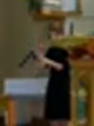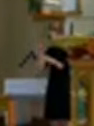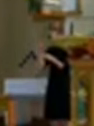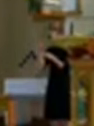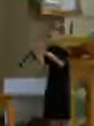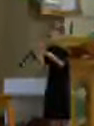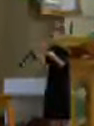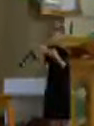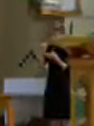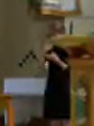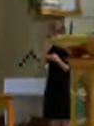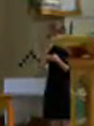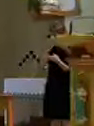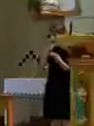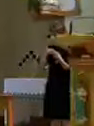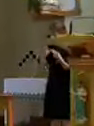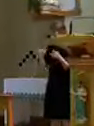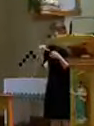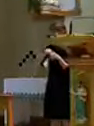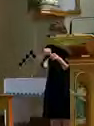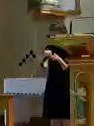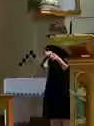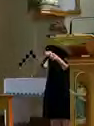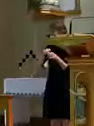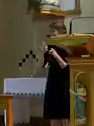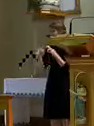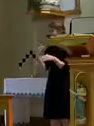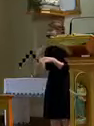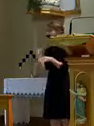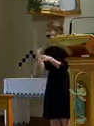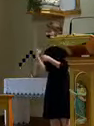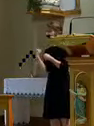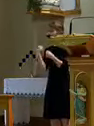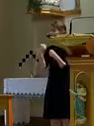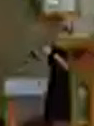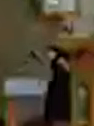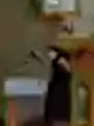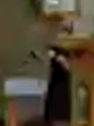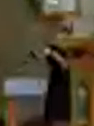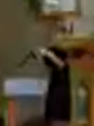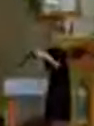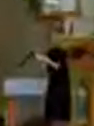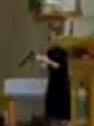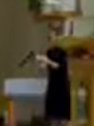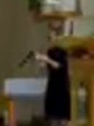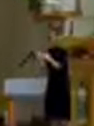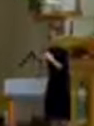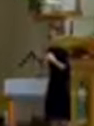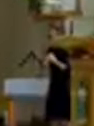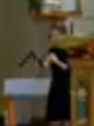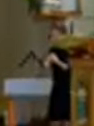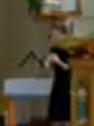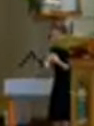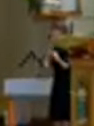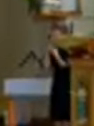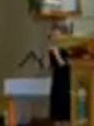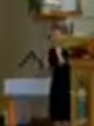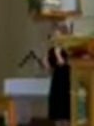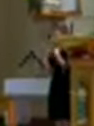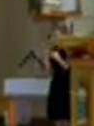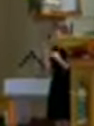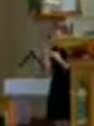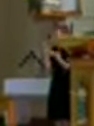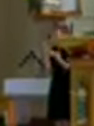expenses. The tentative date is set for the second or third week of August. Time to be determined. Thank you for your